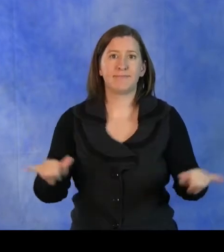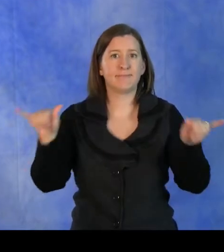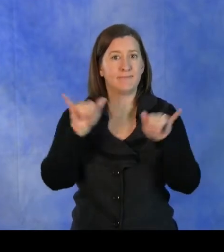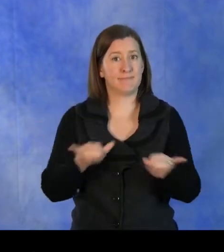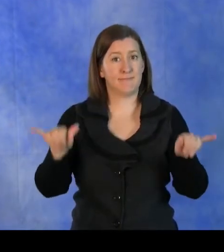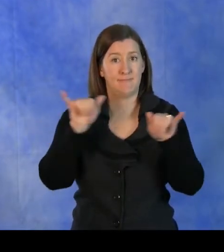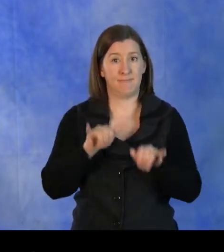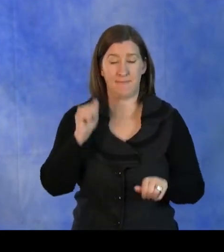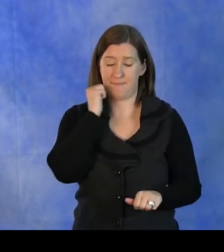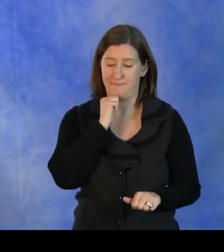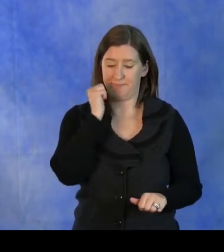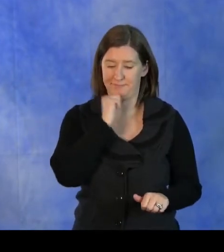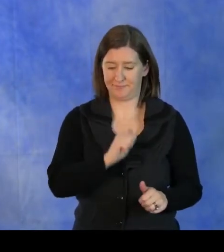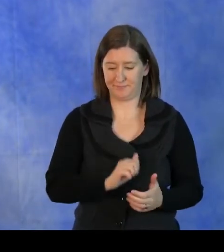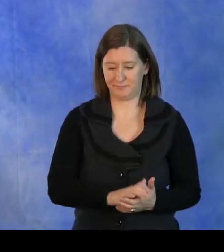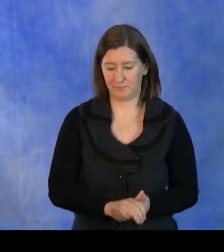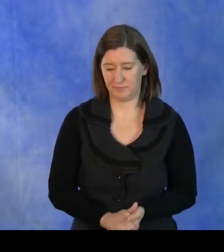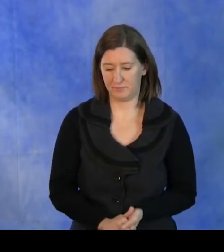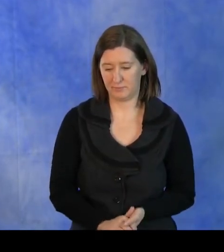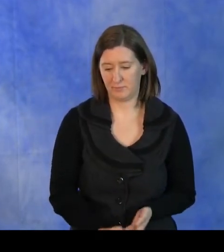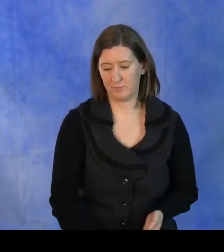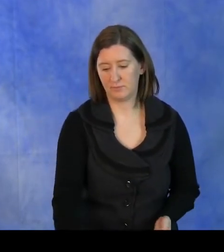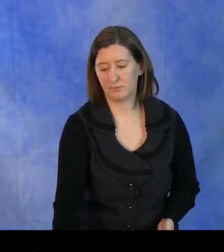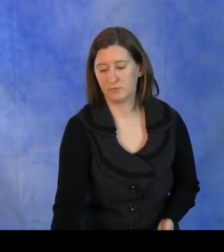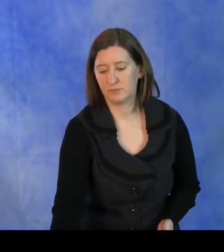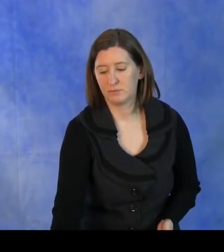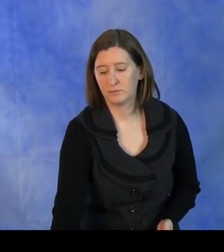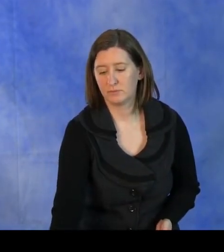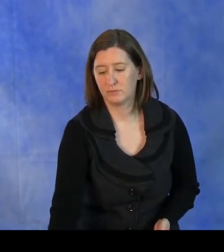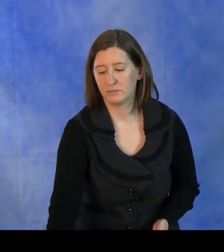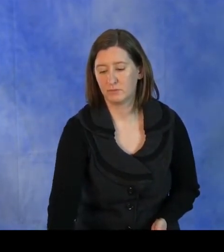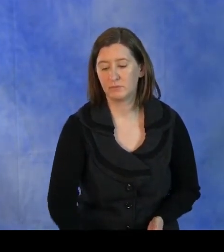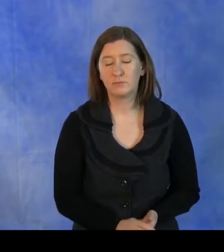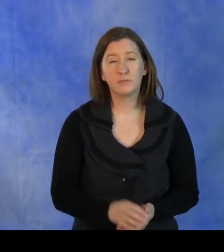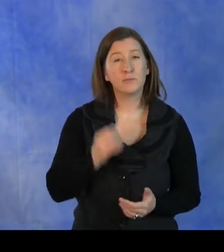keep holding on to that information if it's a routine.